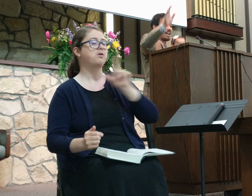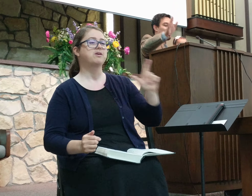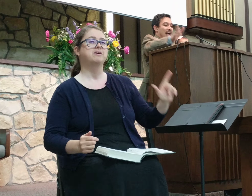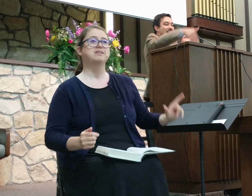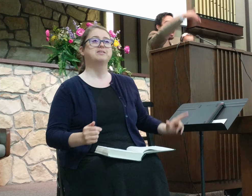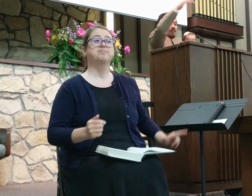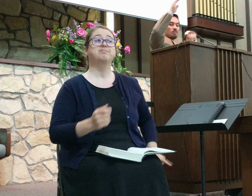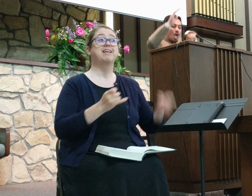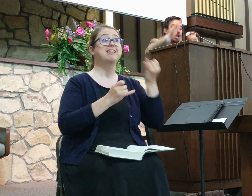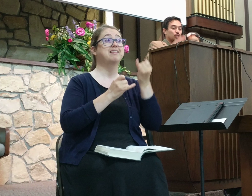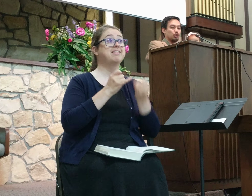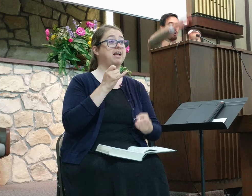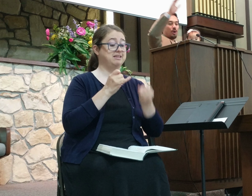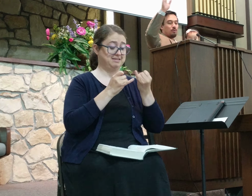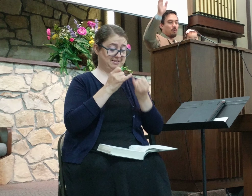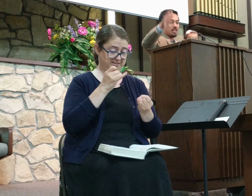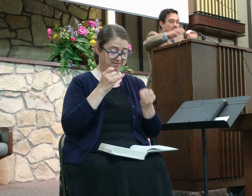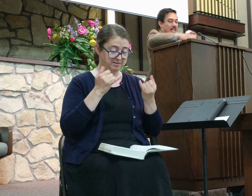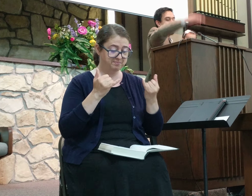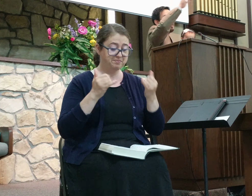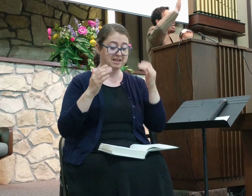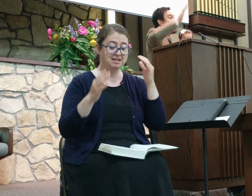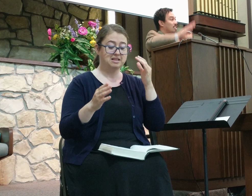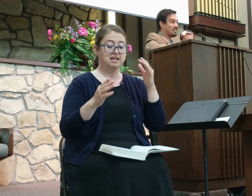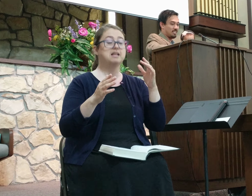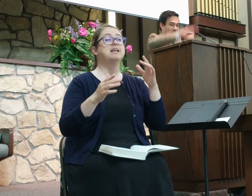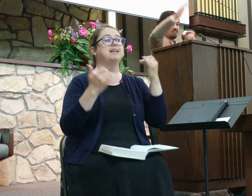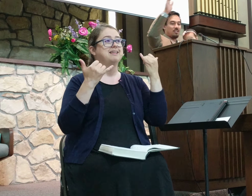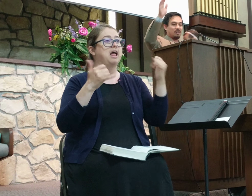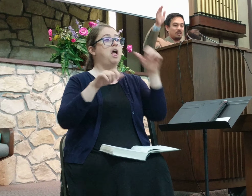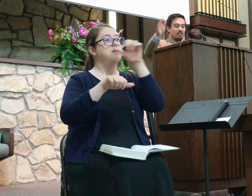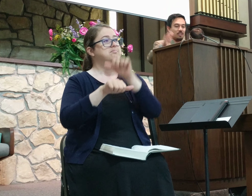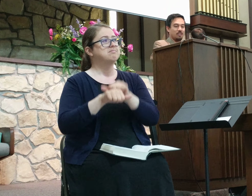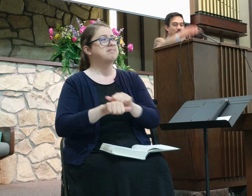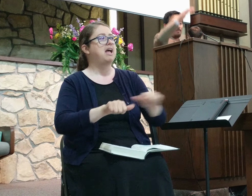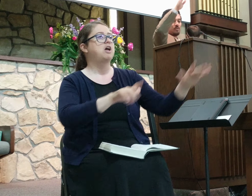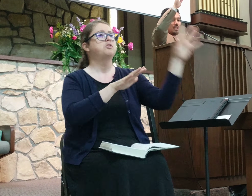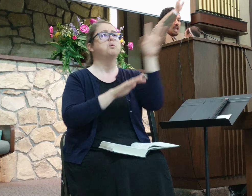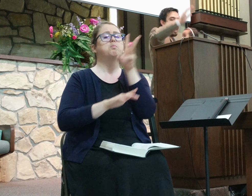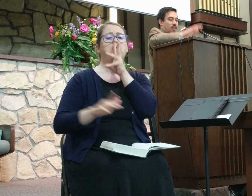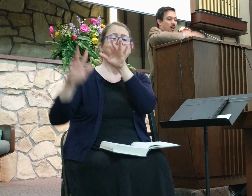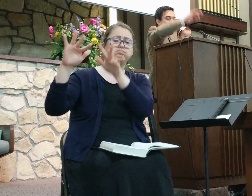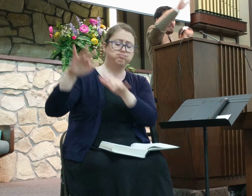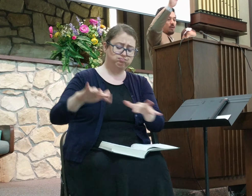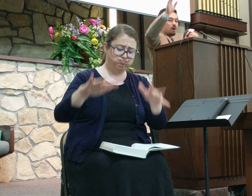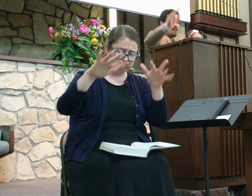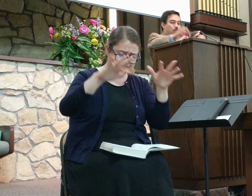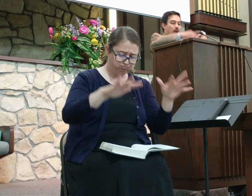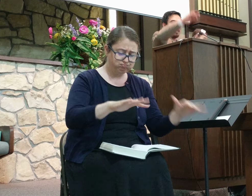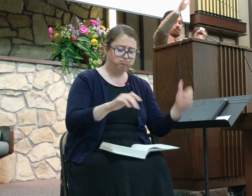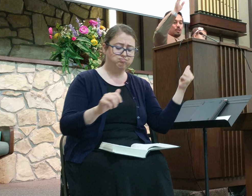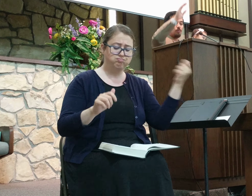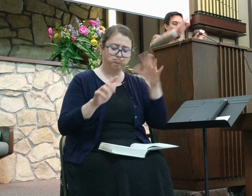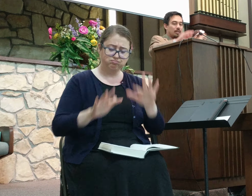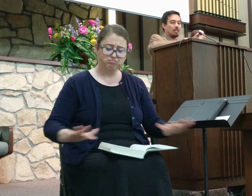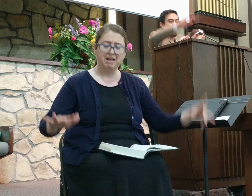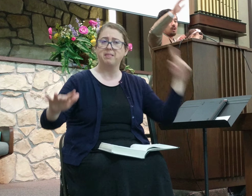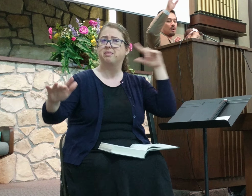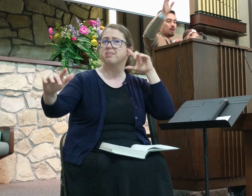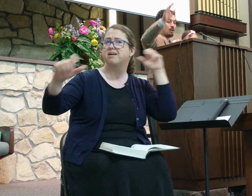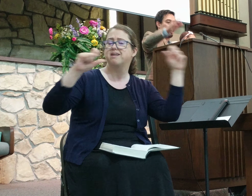Last time's a hand. Joy with the love and the sea, A wonderful place